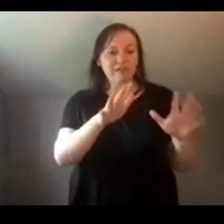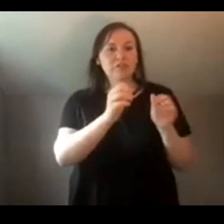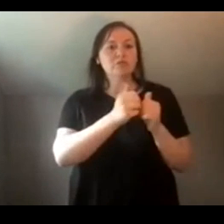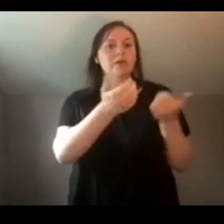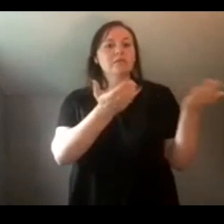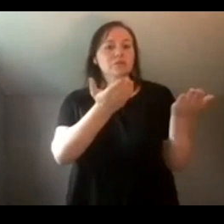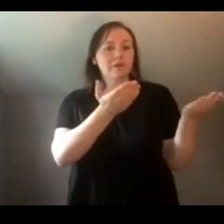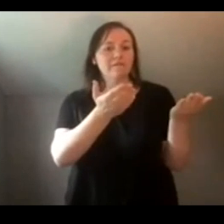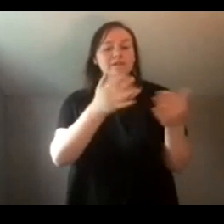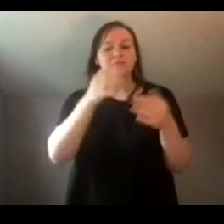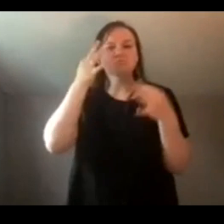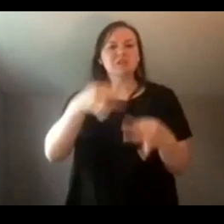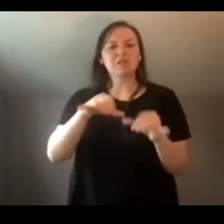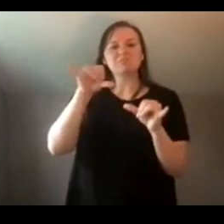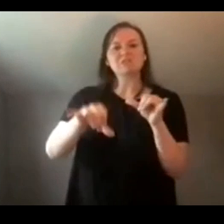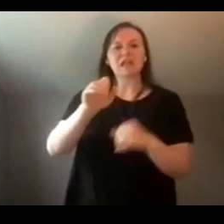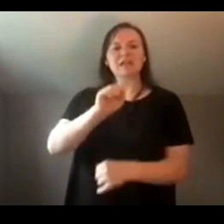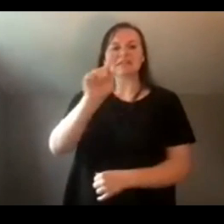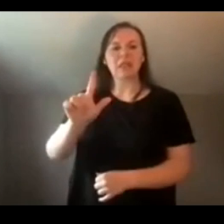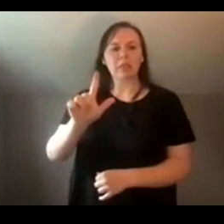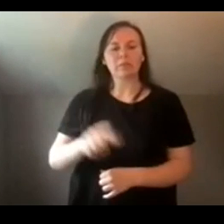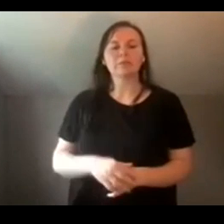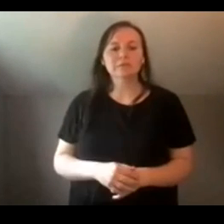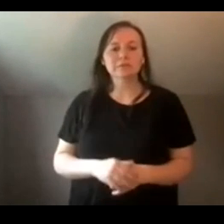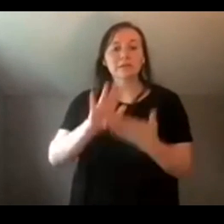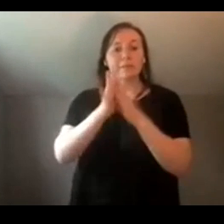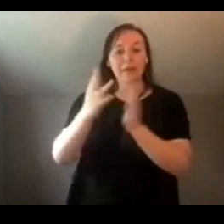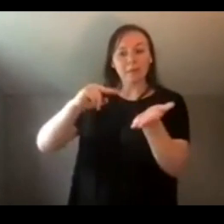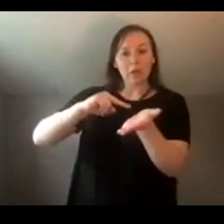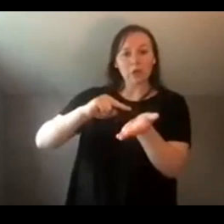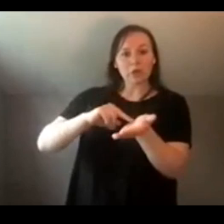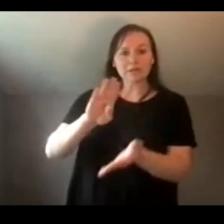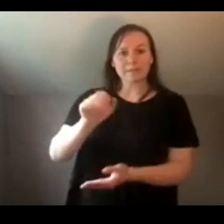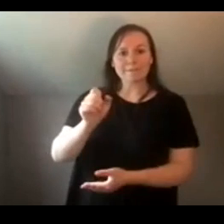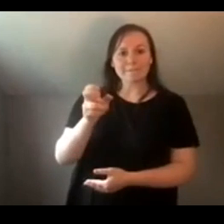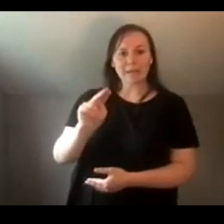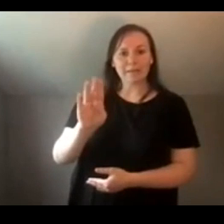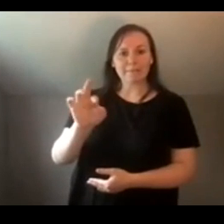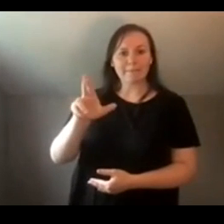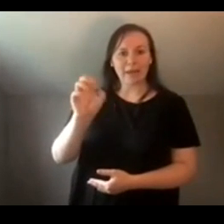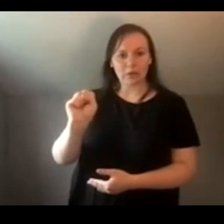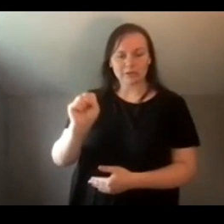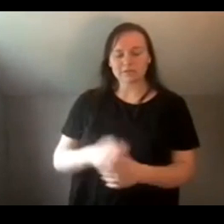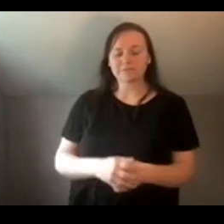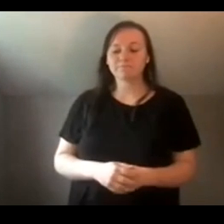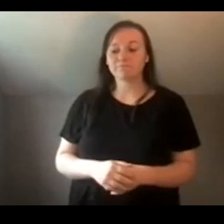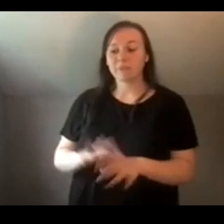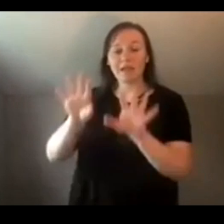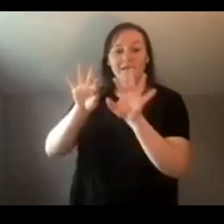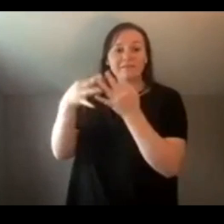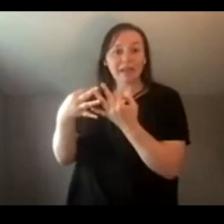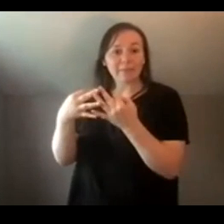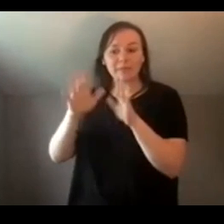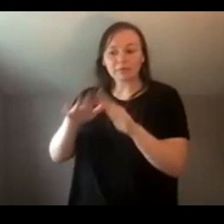a nurse at Benton Barracks. He was reunited with his family, and his children, for the very